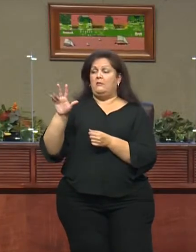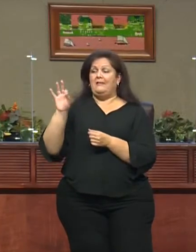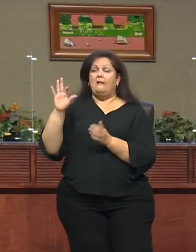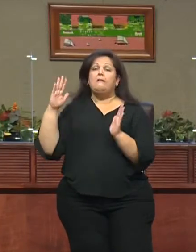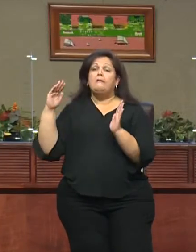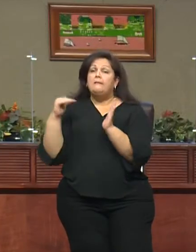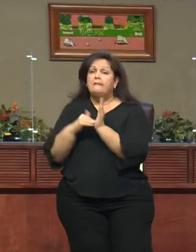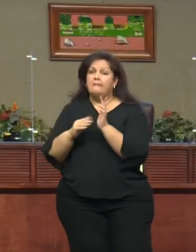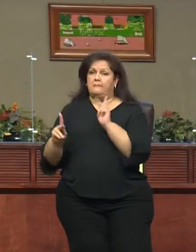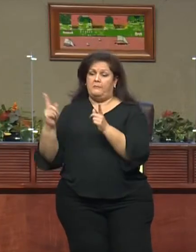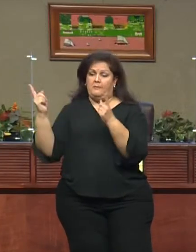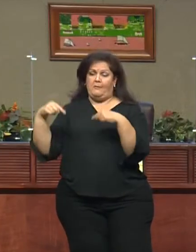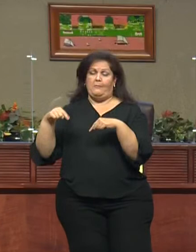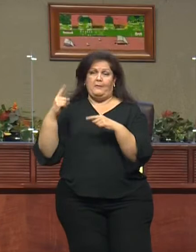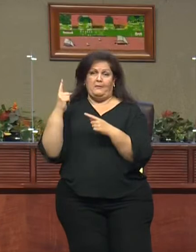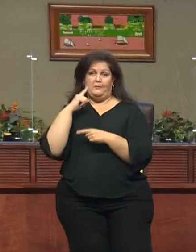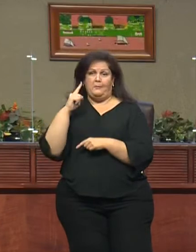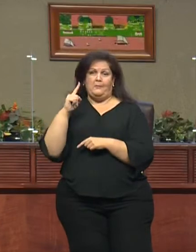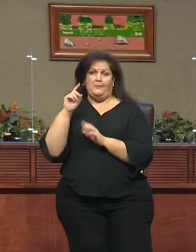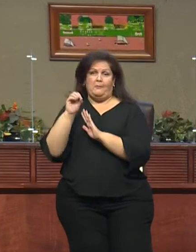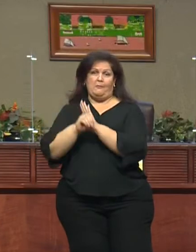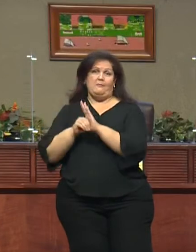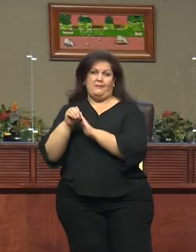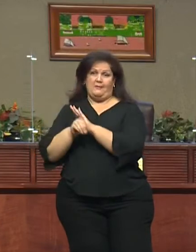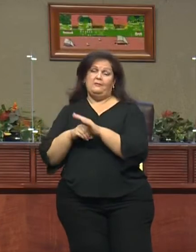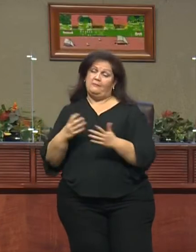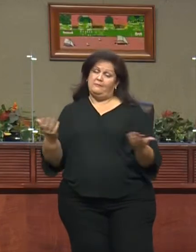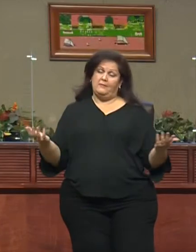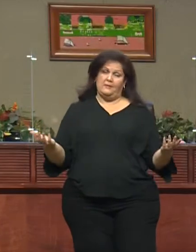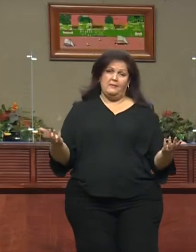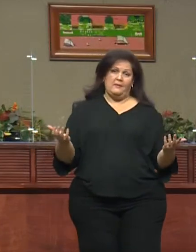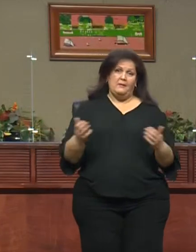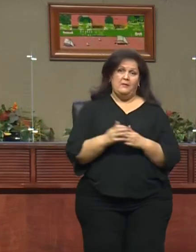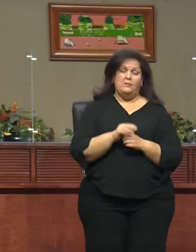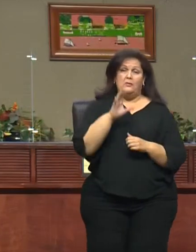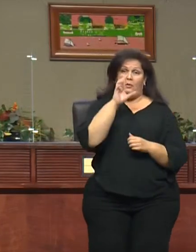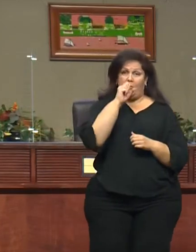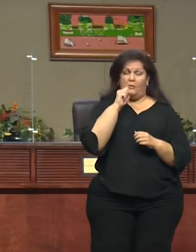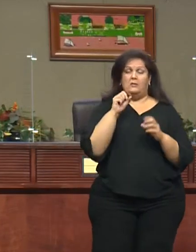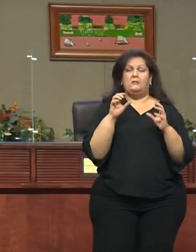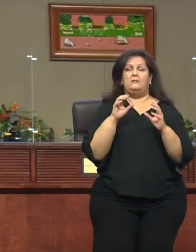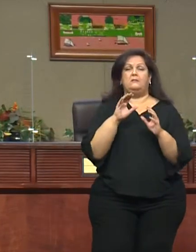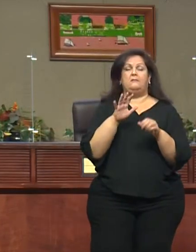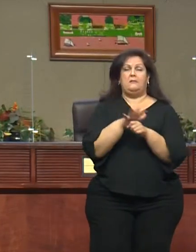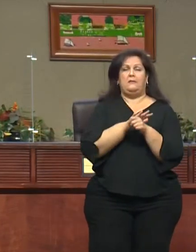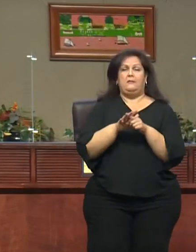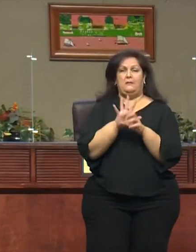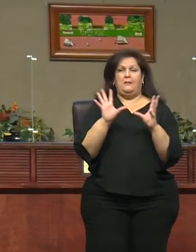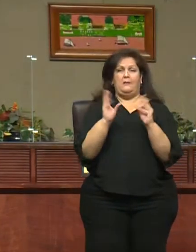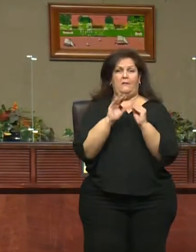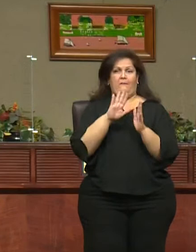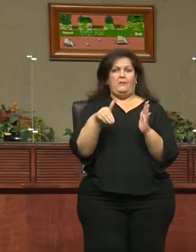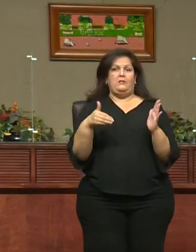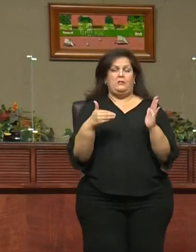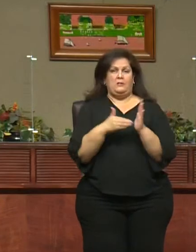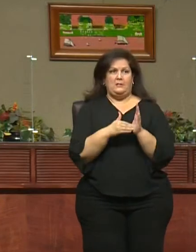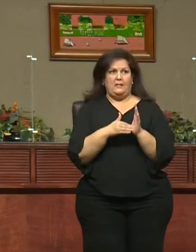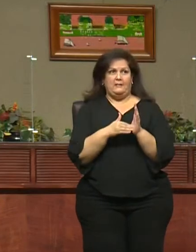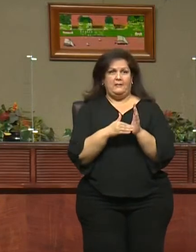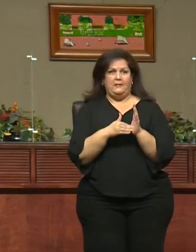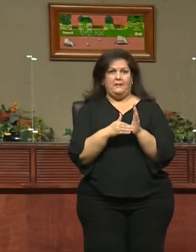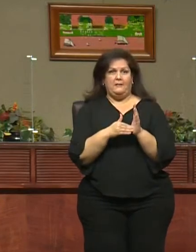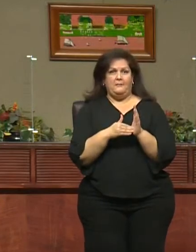139,000 attendees. So speaking of the Orange County Convention Center, I'm happy to note